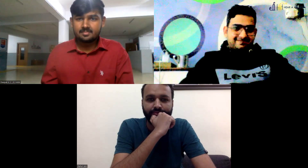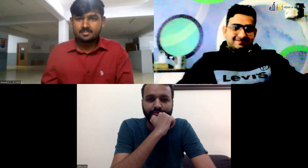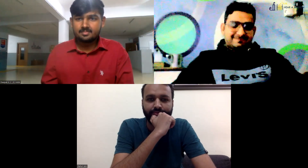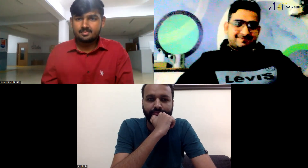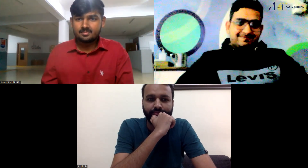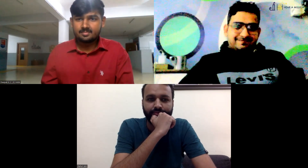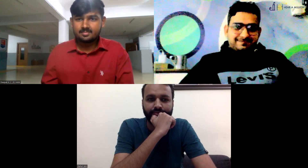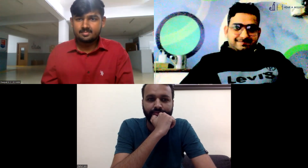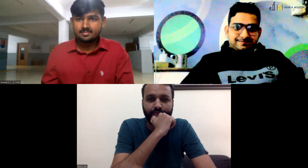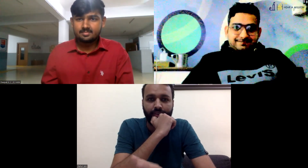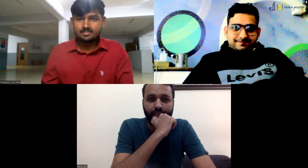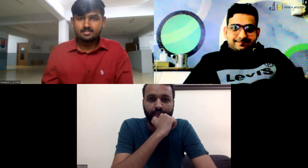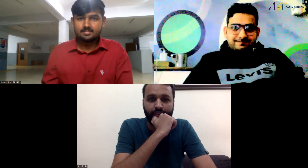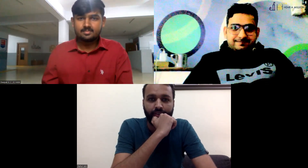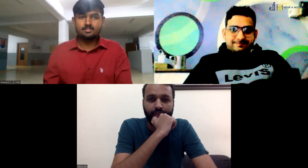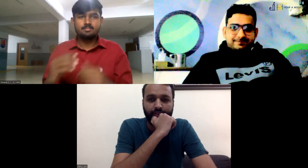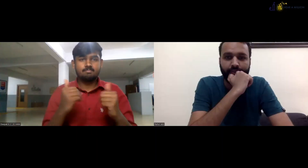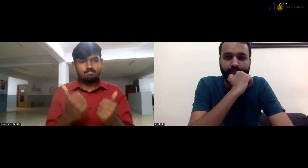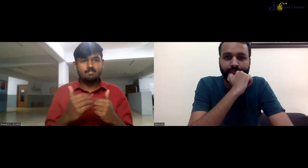person. We'll have the next person now.